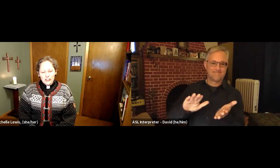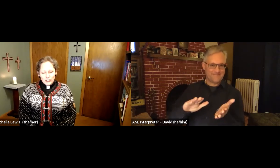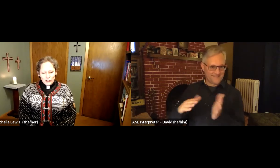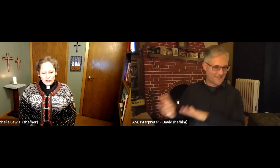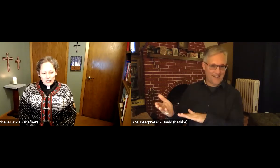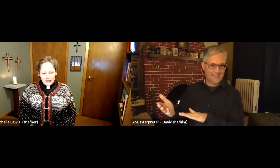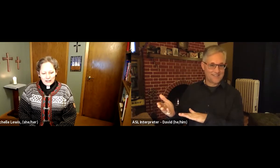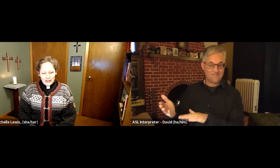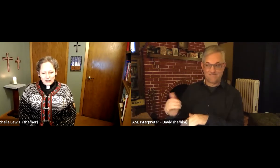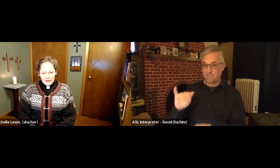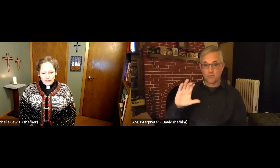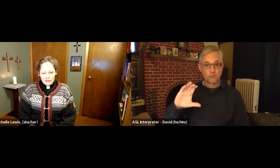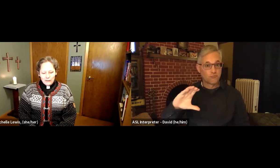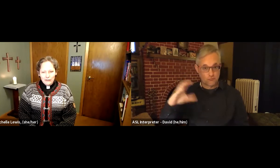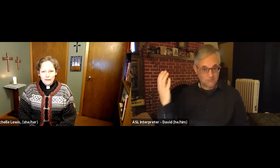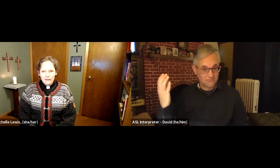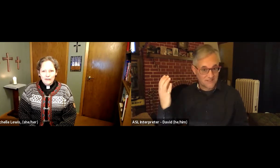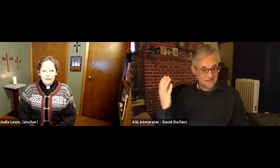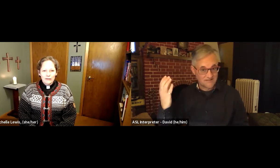She had just turned 18